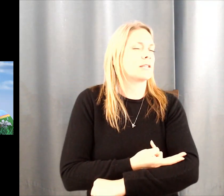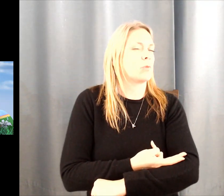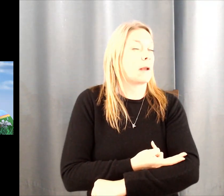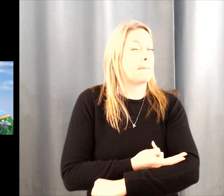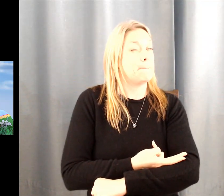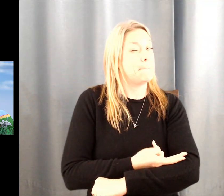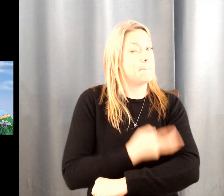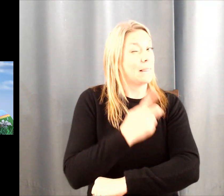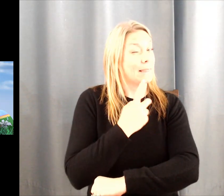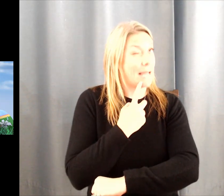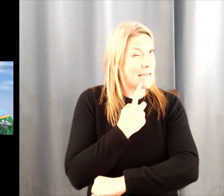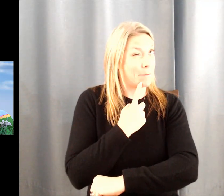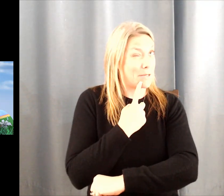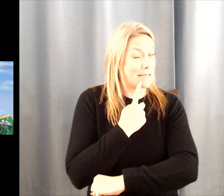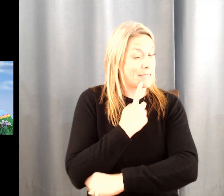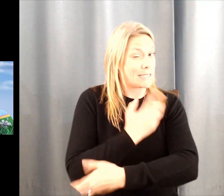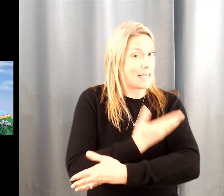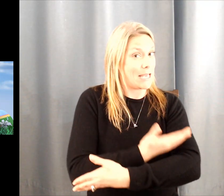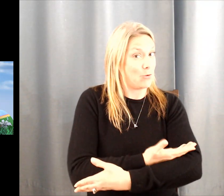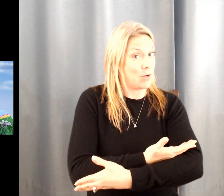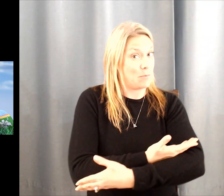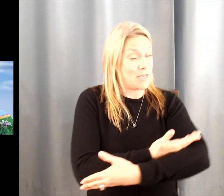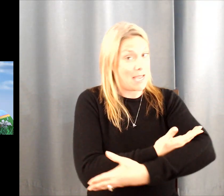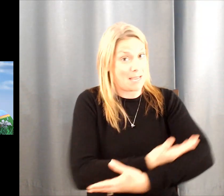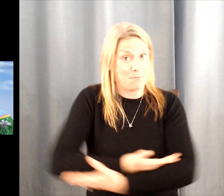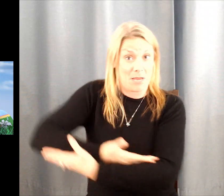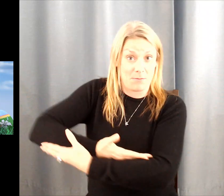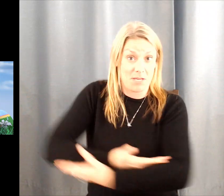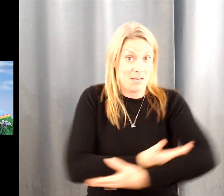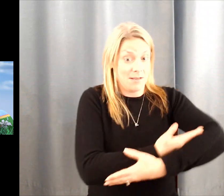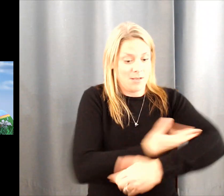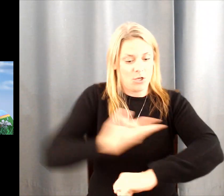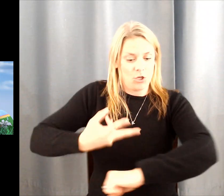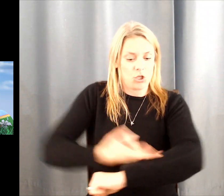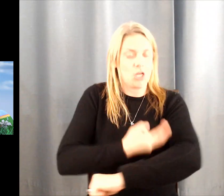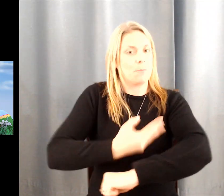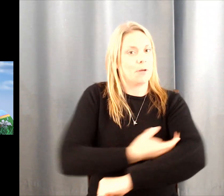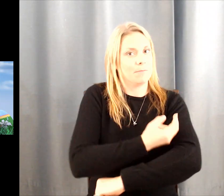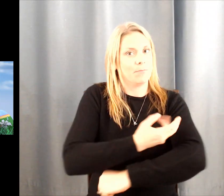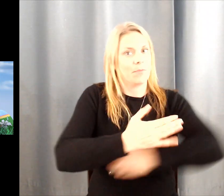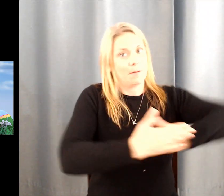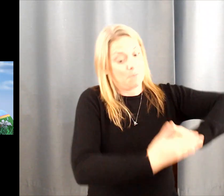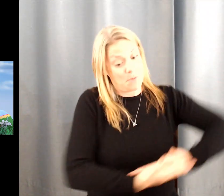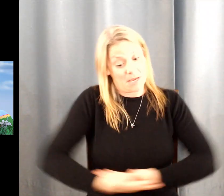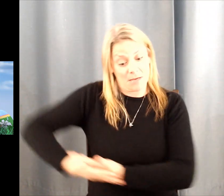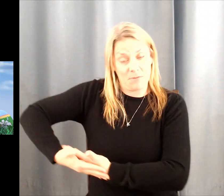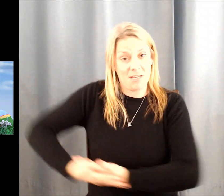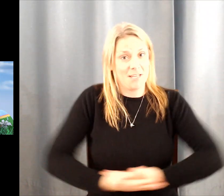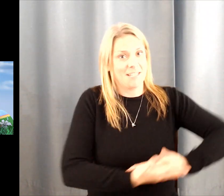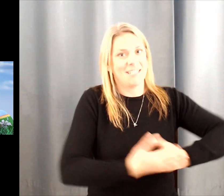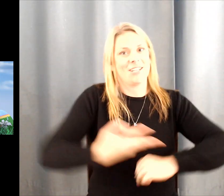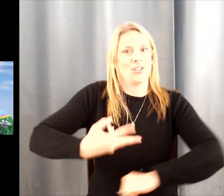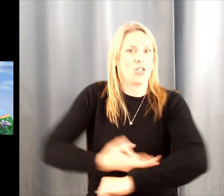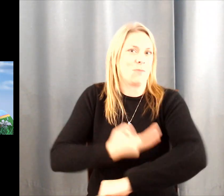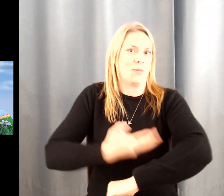a lamb is, it would be a baby sheep. Baby sheep.